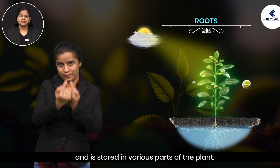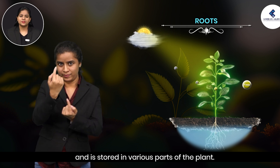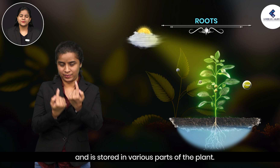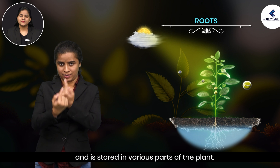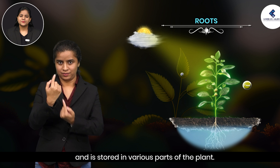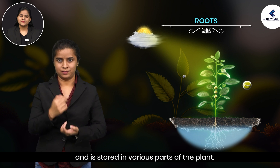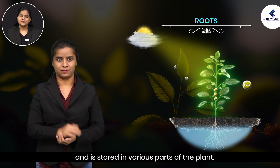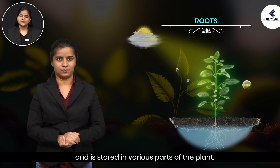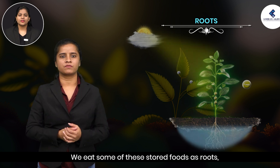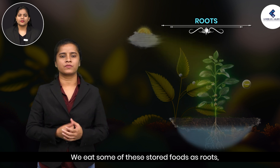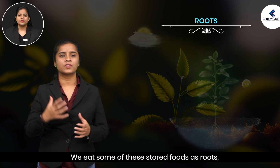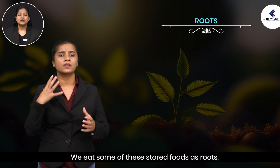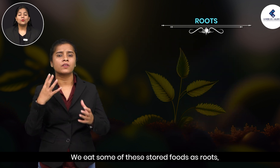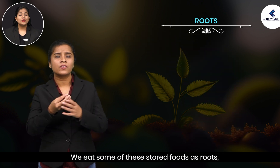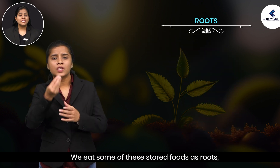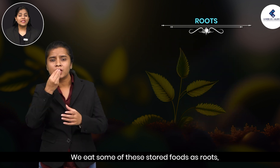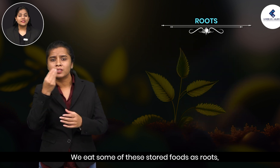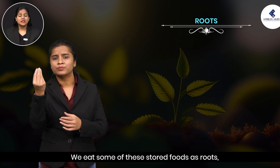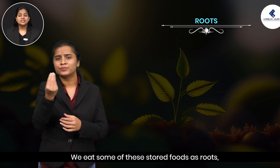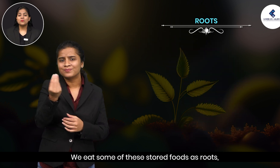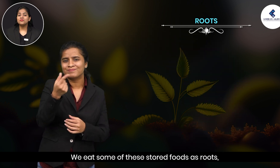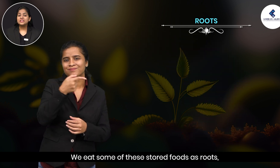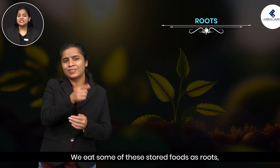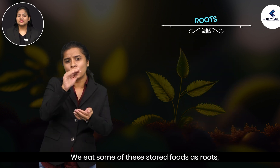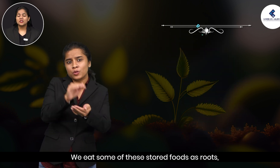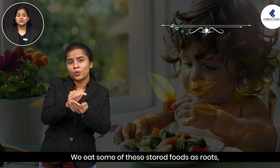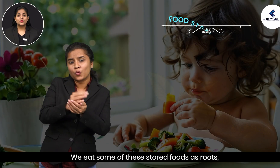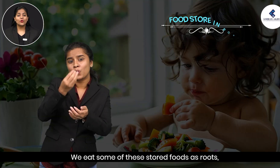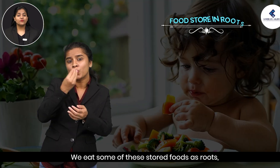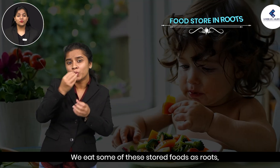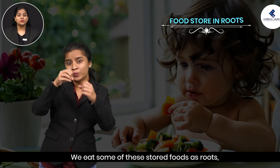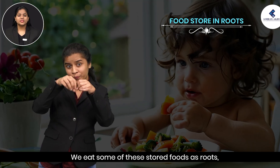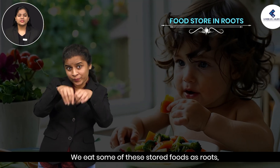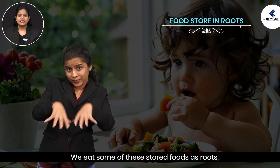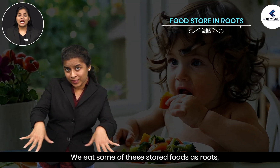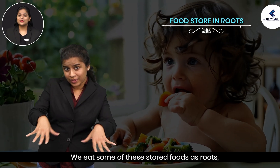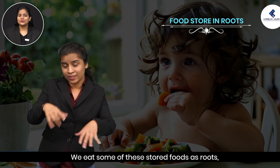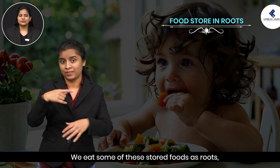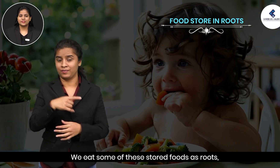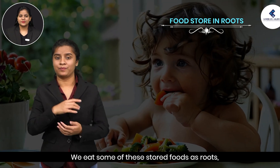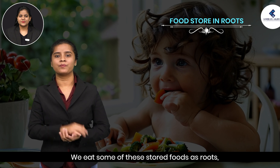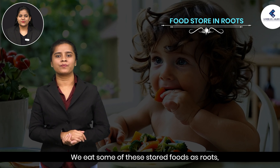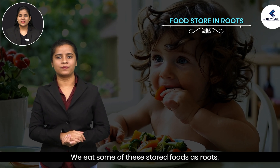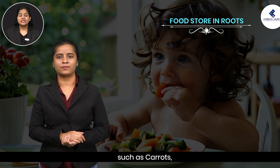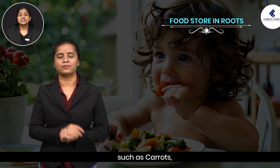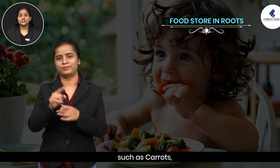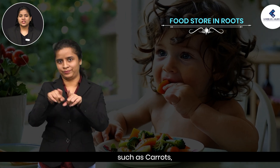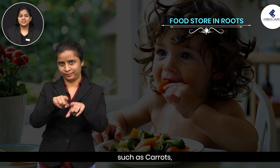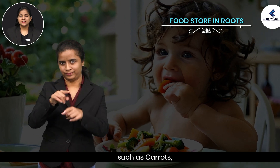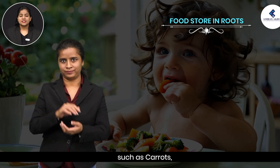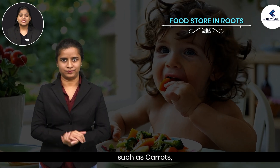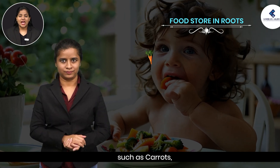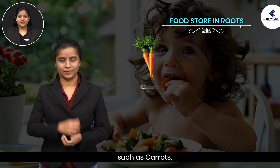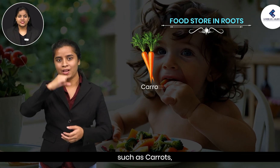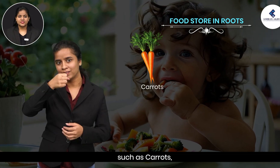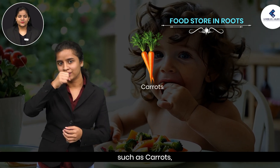the plant. We eat some of these stored foods as roots, such